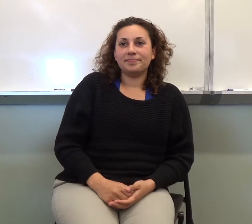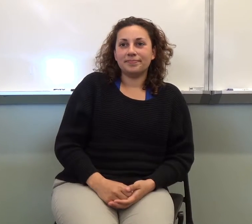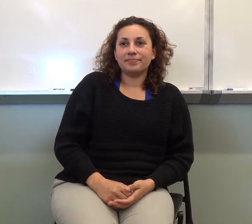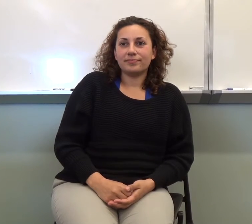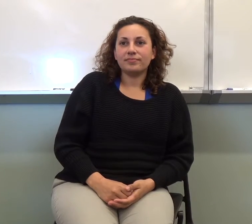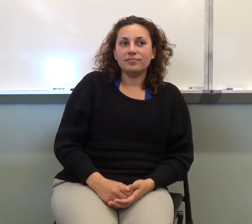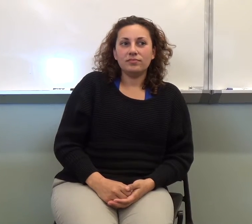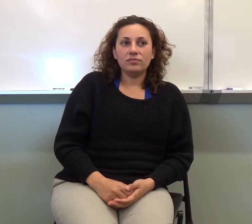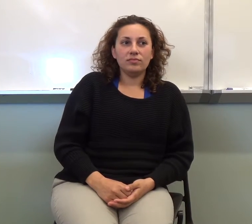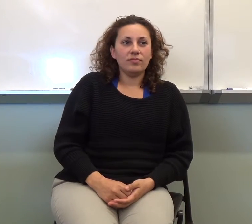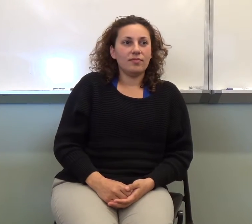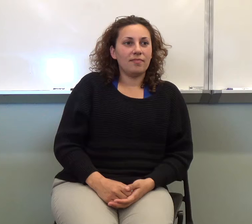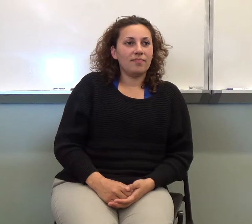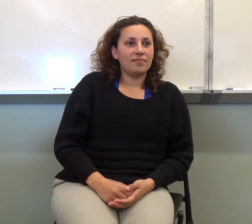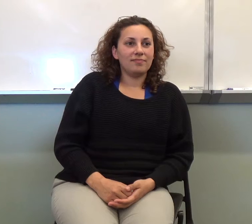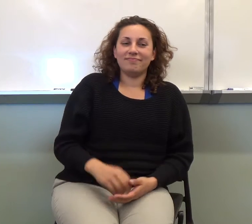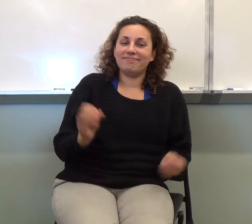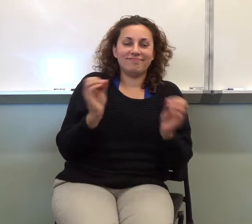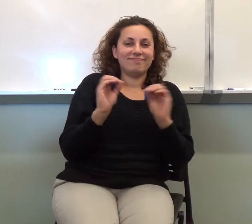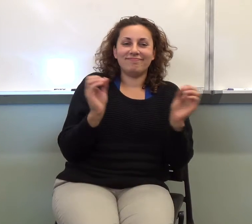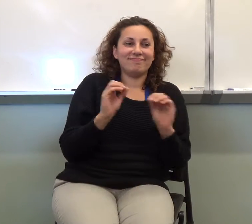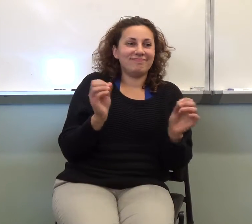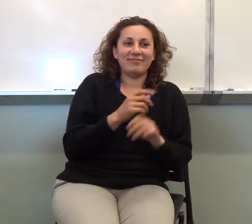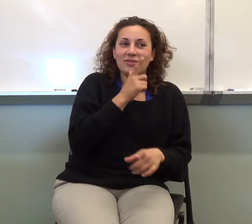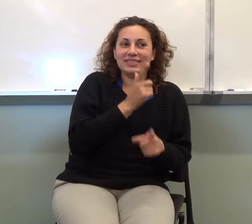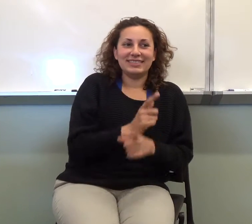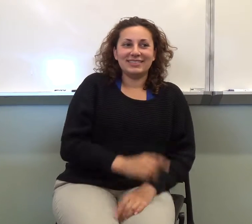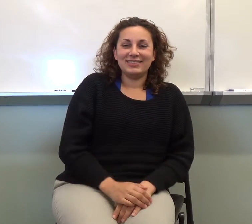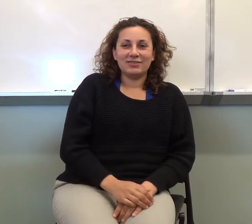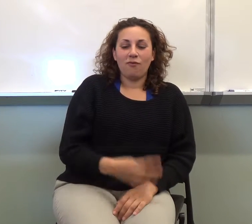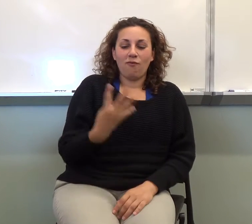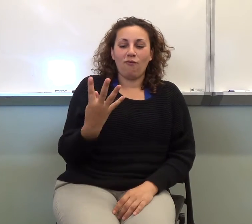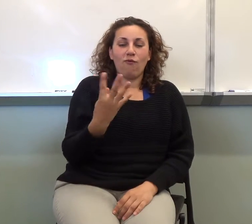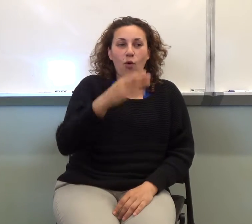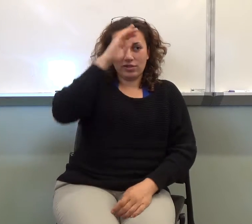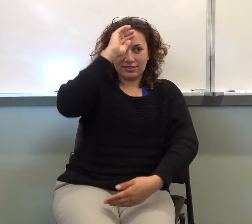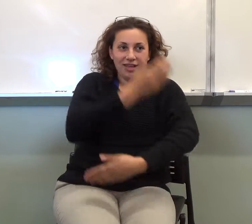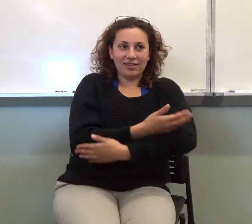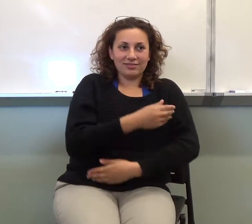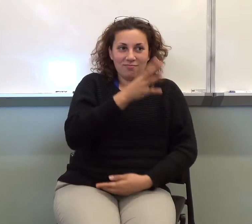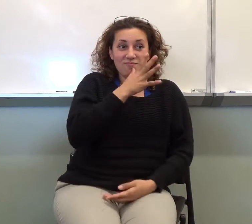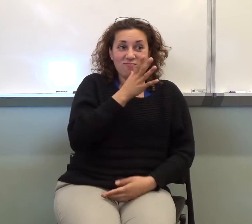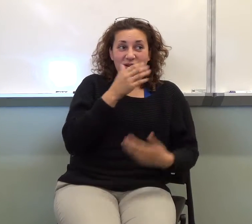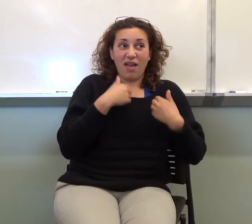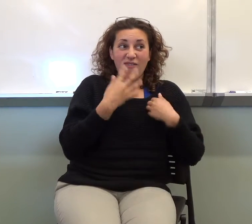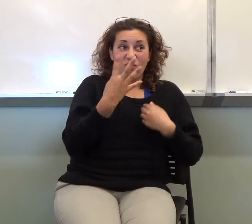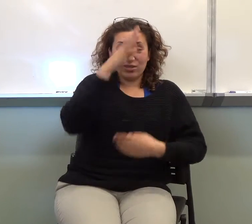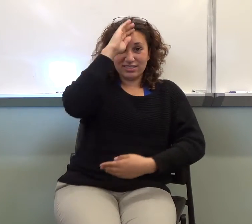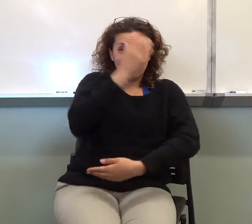1. Probability can never be greater than 1, because that wouldn't make any sense. Greater than 100% probability?